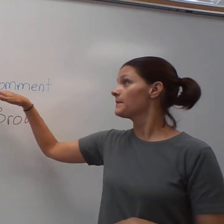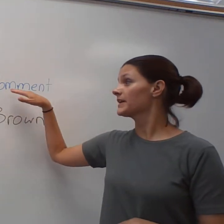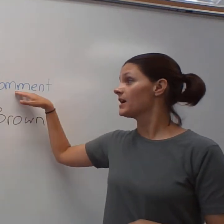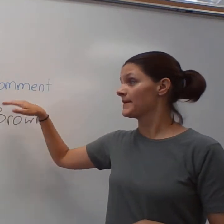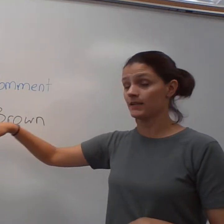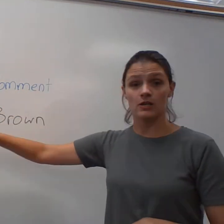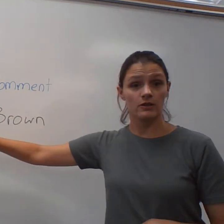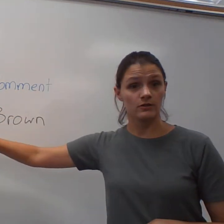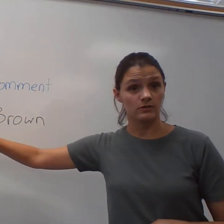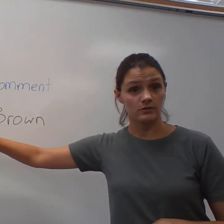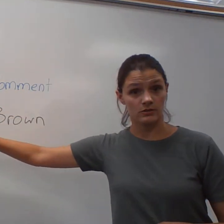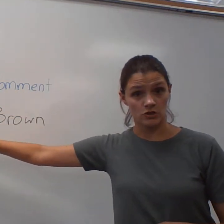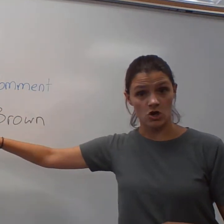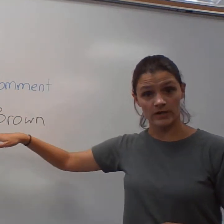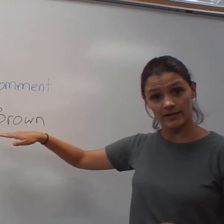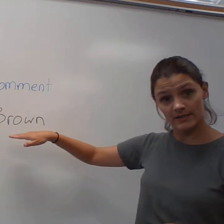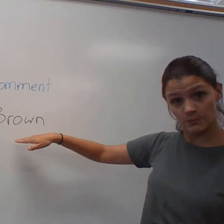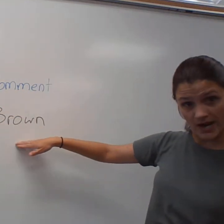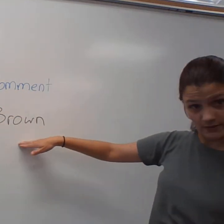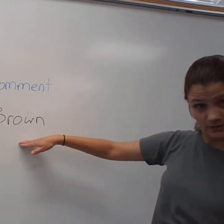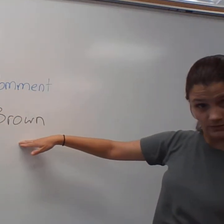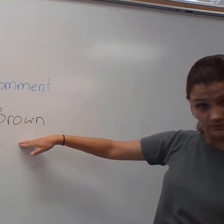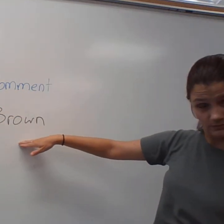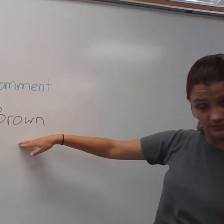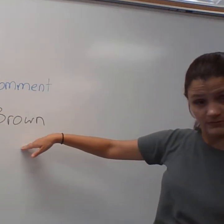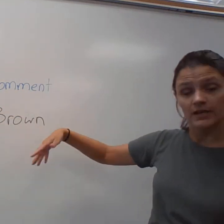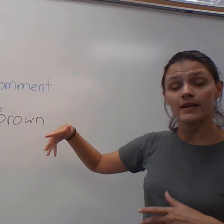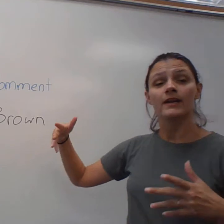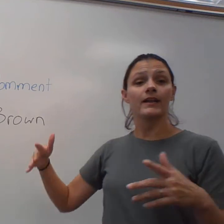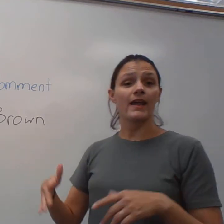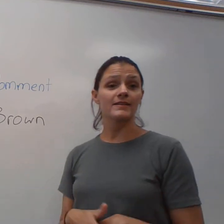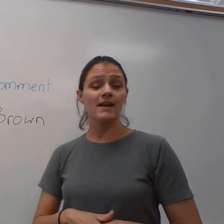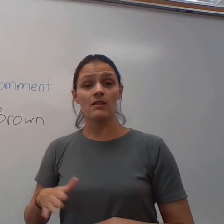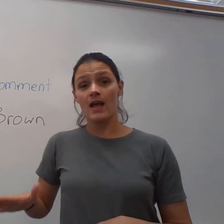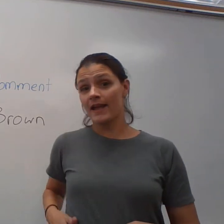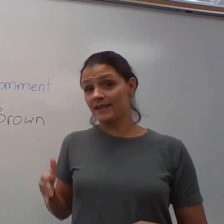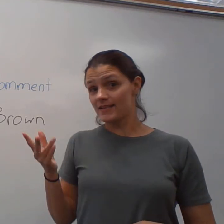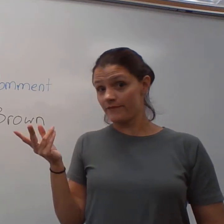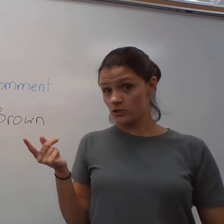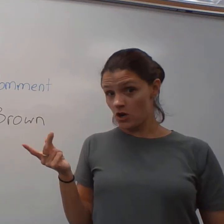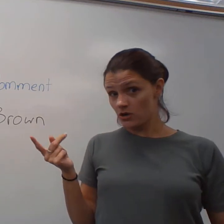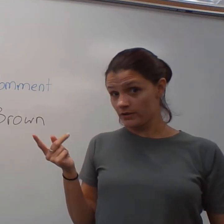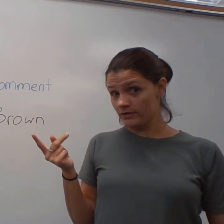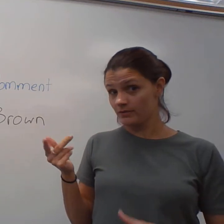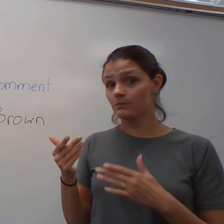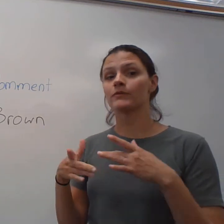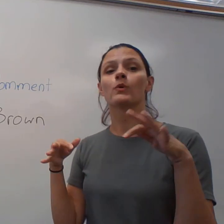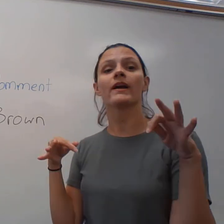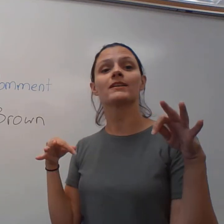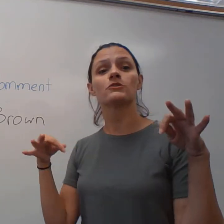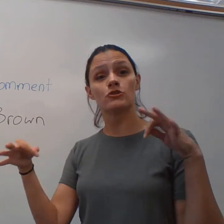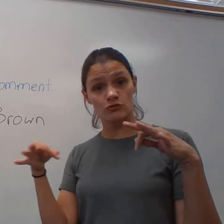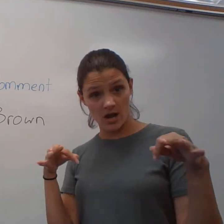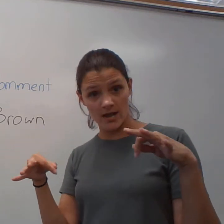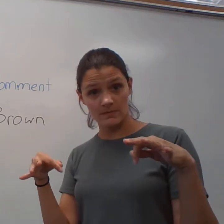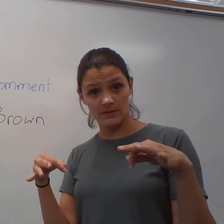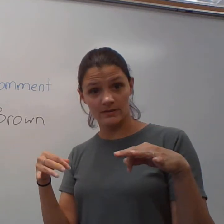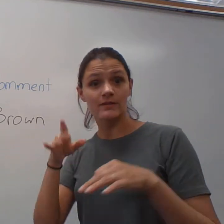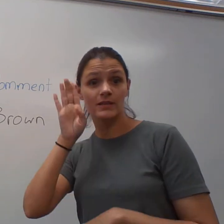Topic, comment. The dog is brown. In ASL, I need to have a dog before I can describe that he's